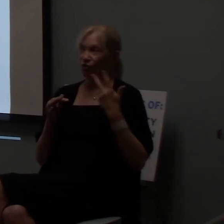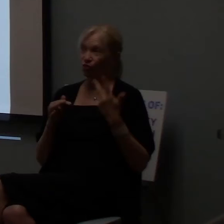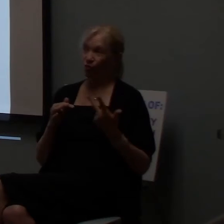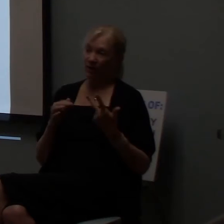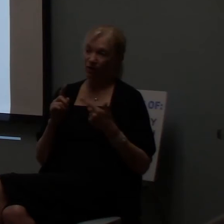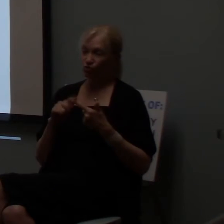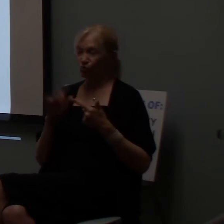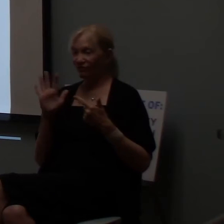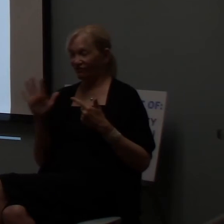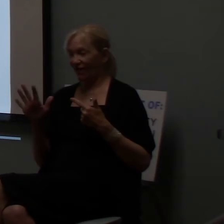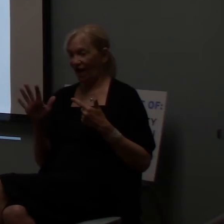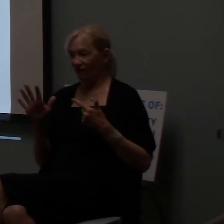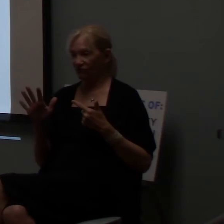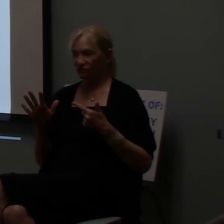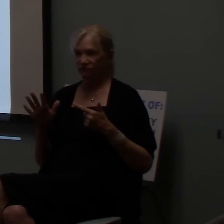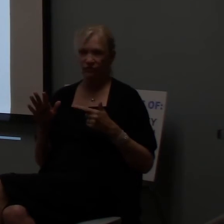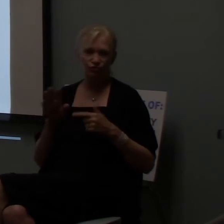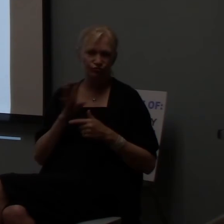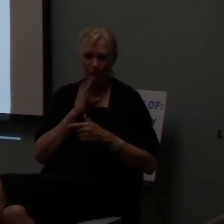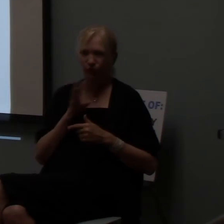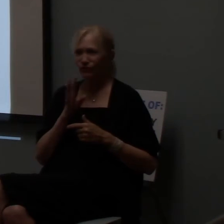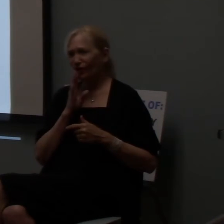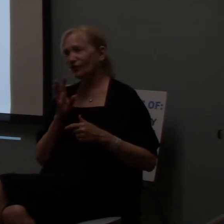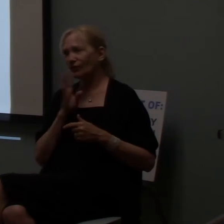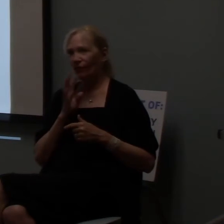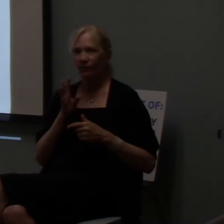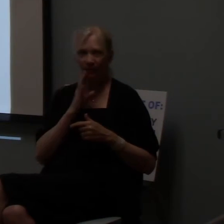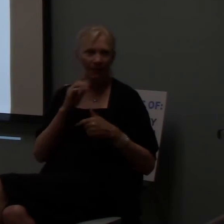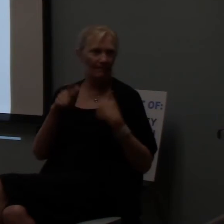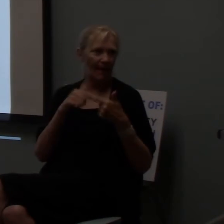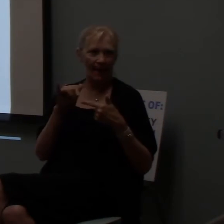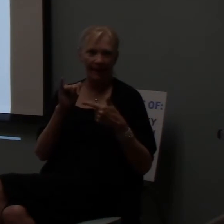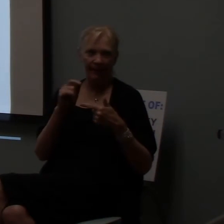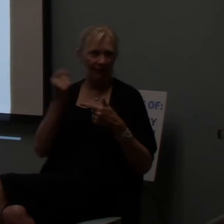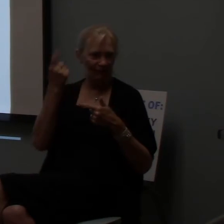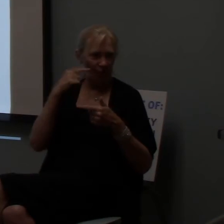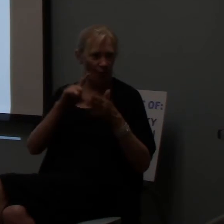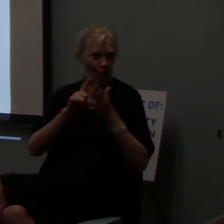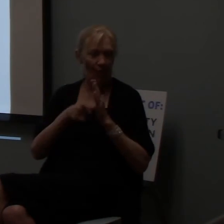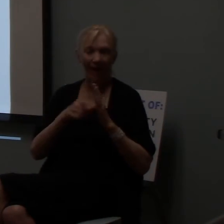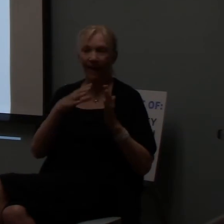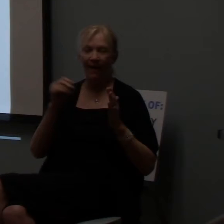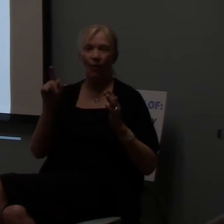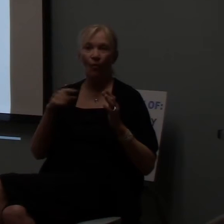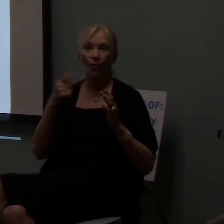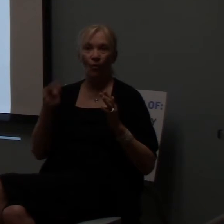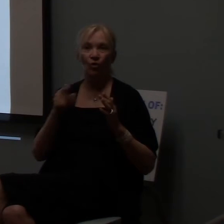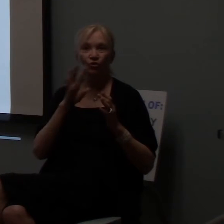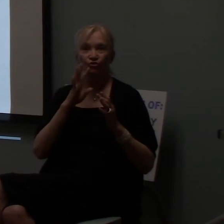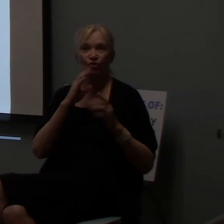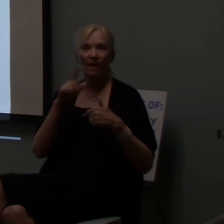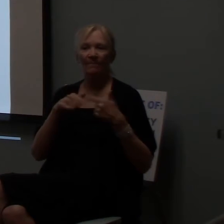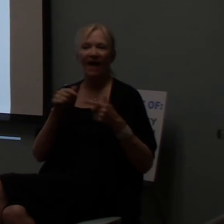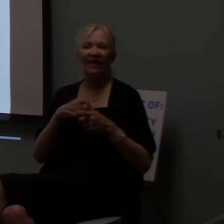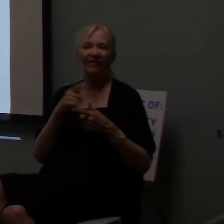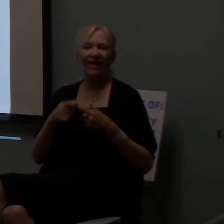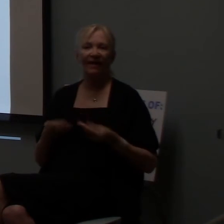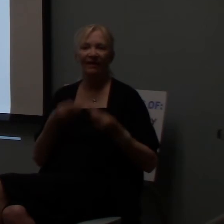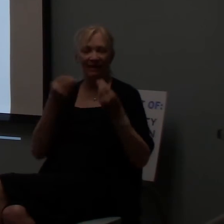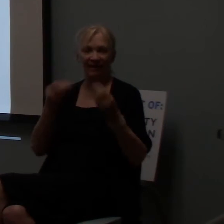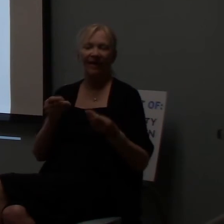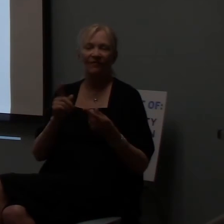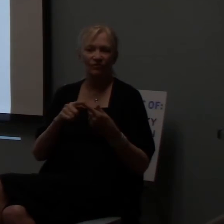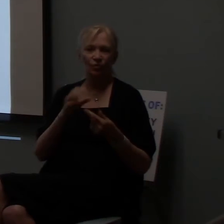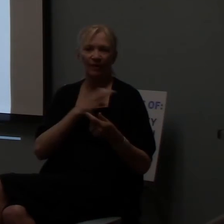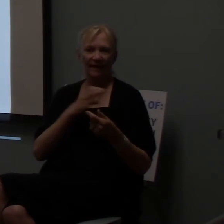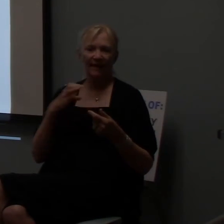been talked about and talked about and talked about. And they've only talked about it and then given it to the commissioners, and the